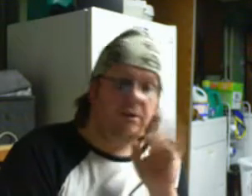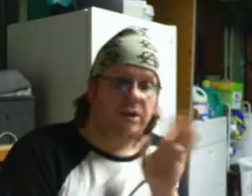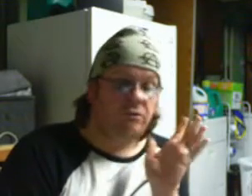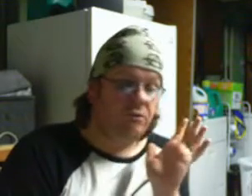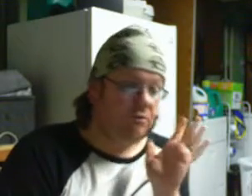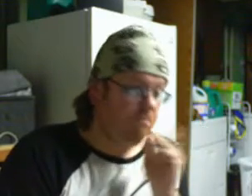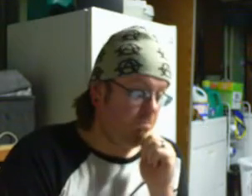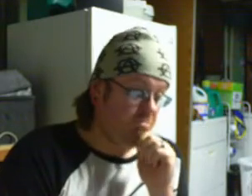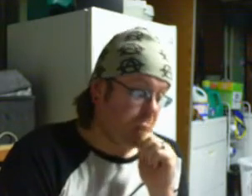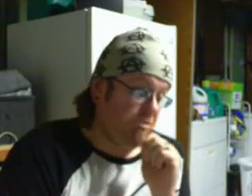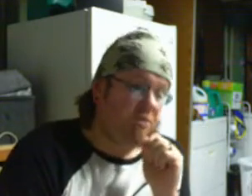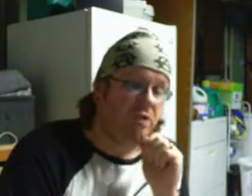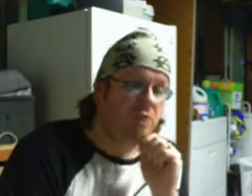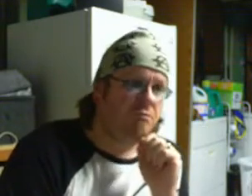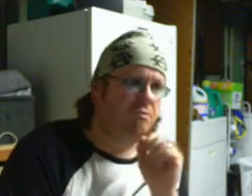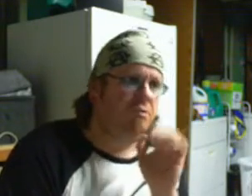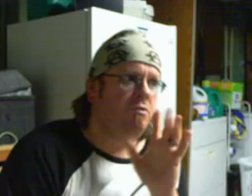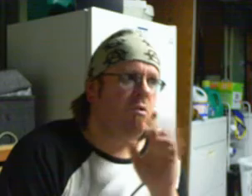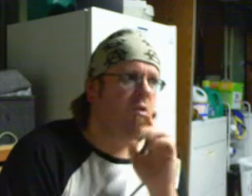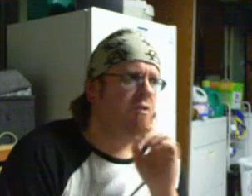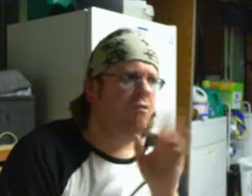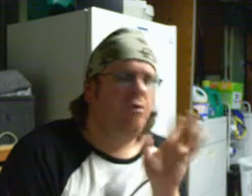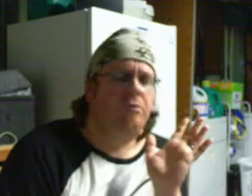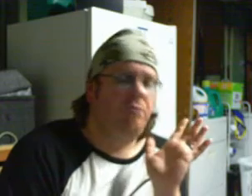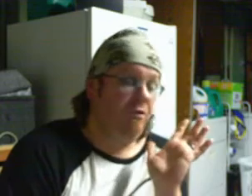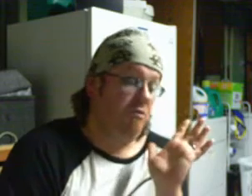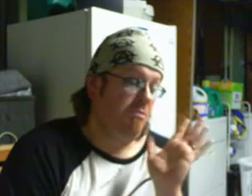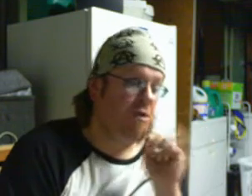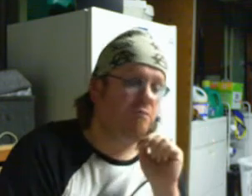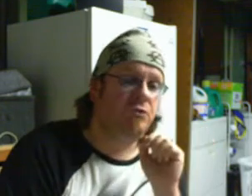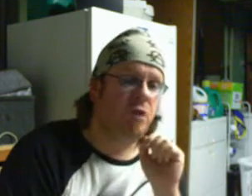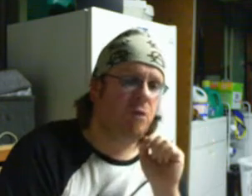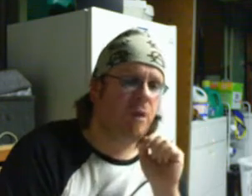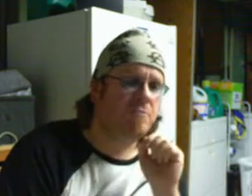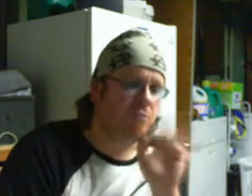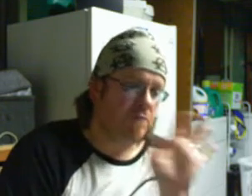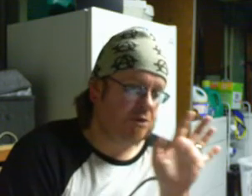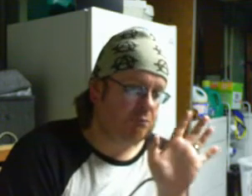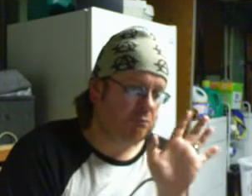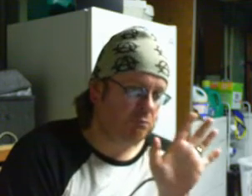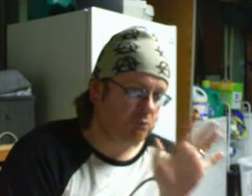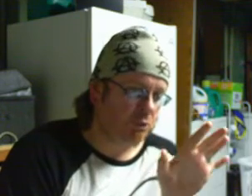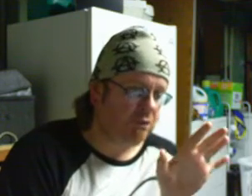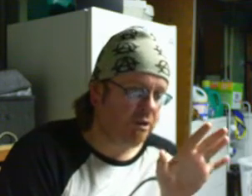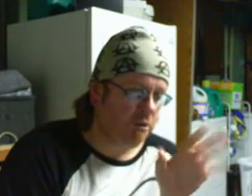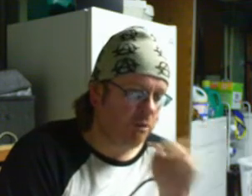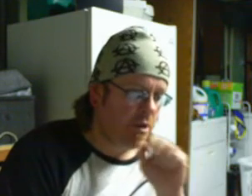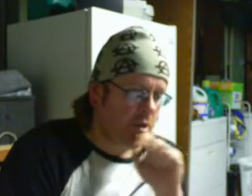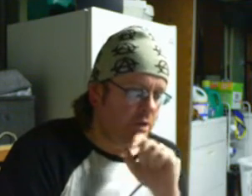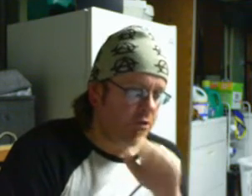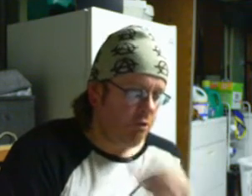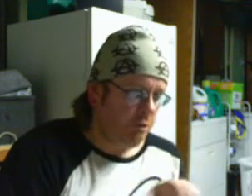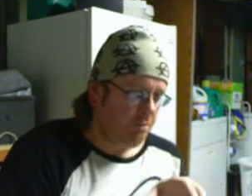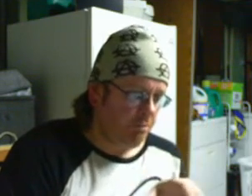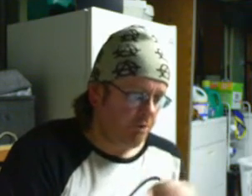because this guy was what you call this. He was like something out of the John Wayne movie. He was the real deal. You know, he believed that he